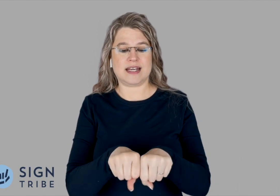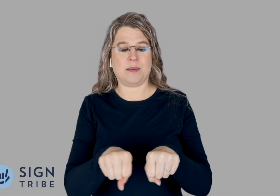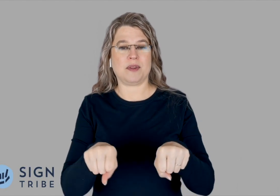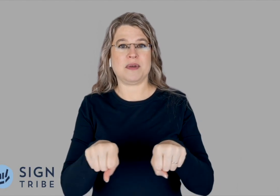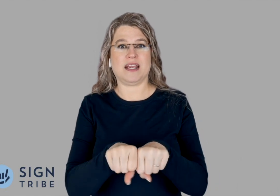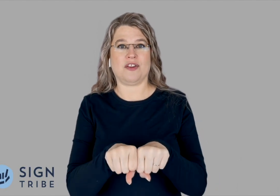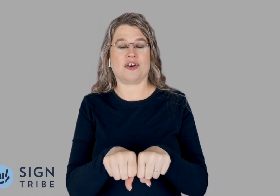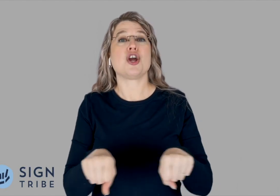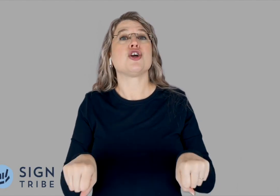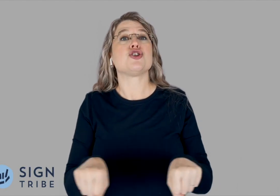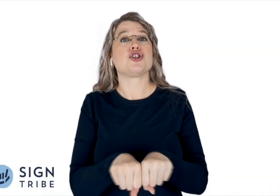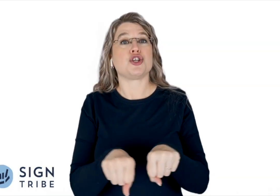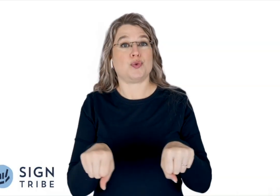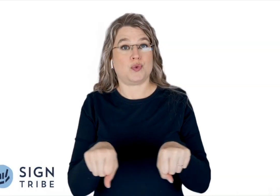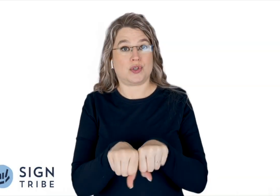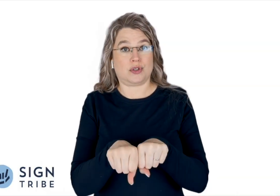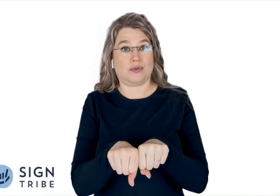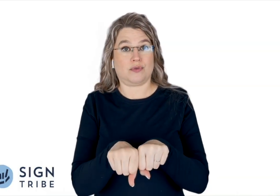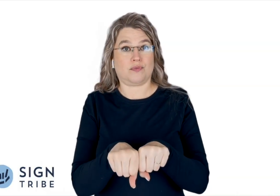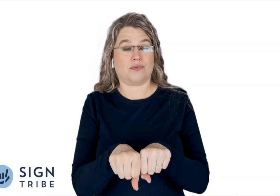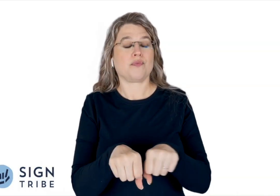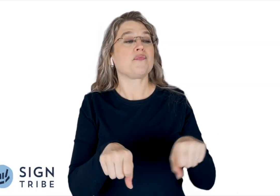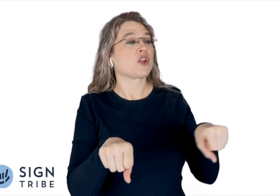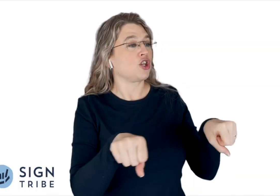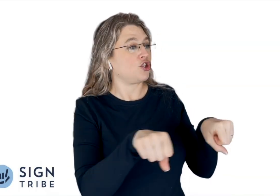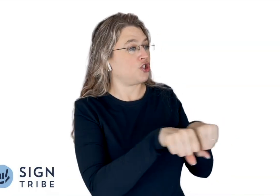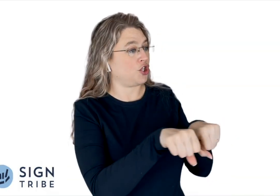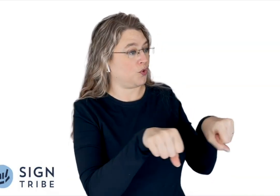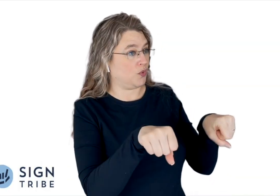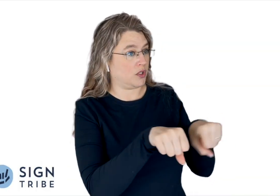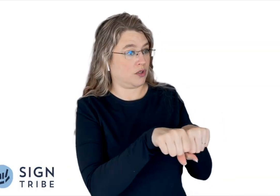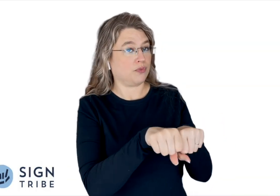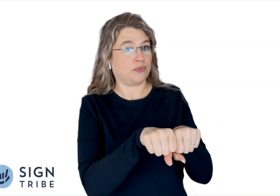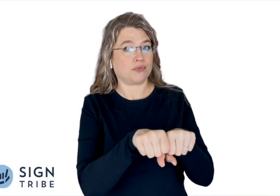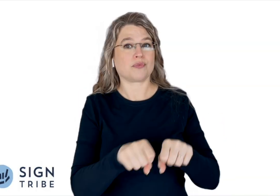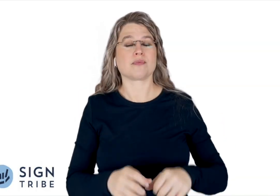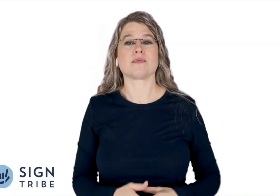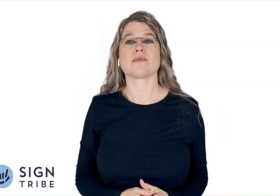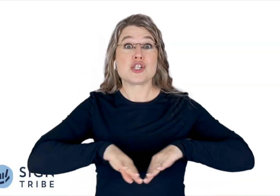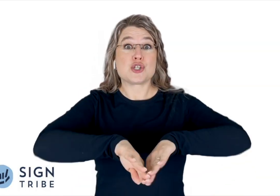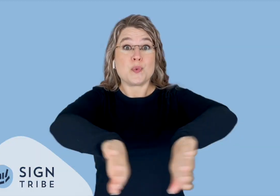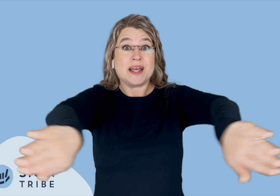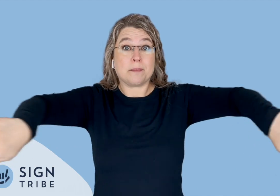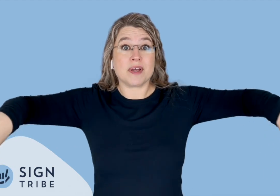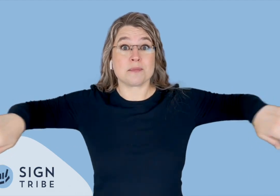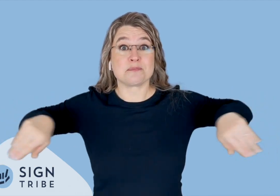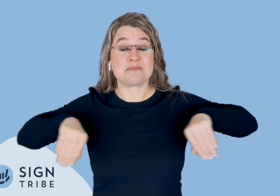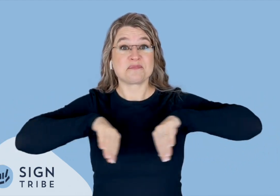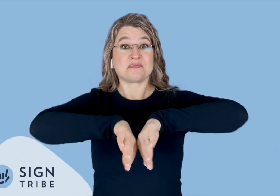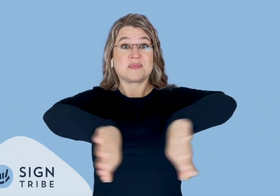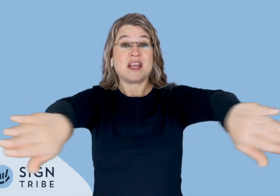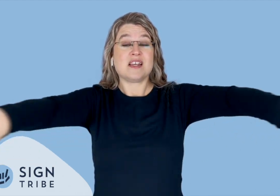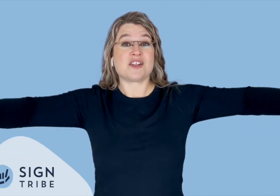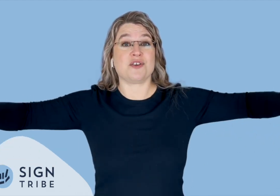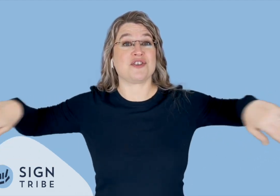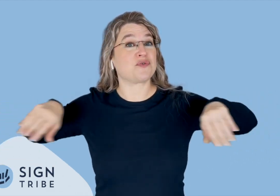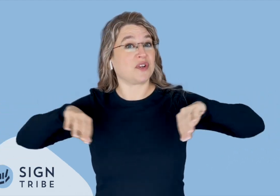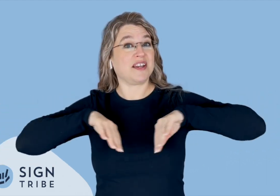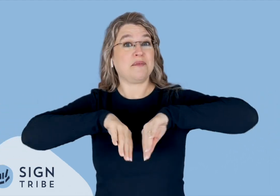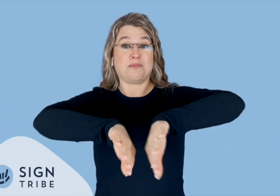them together. Shoes. Shoes. Swim. So you just really